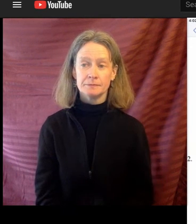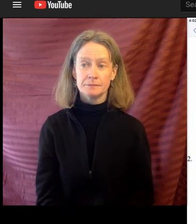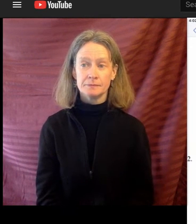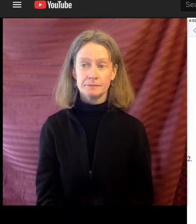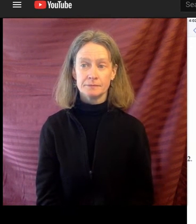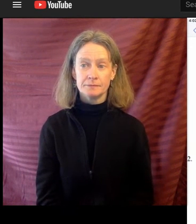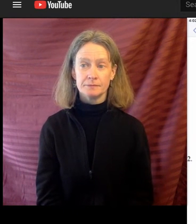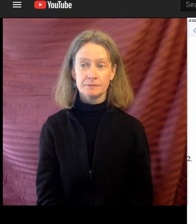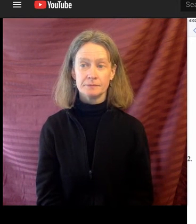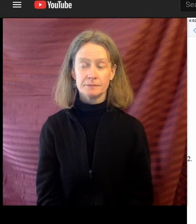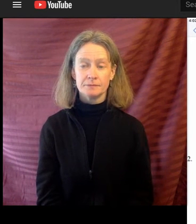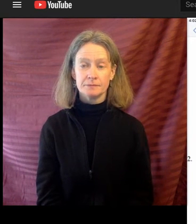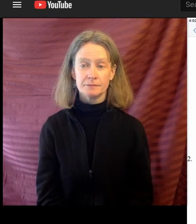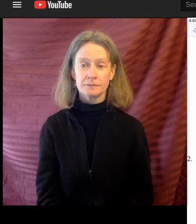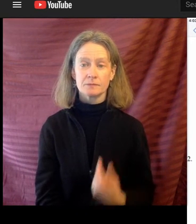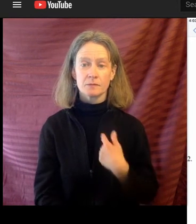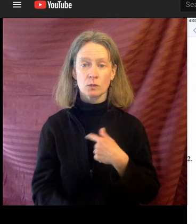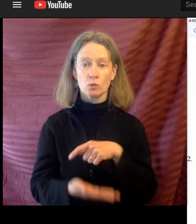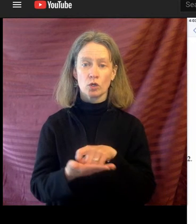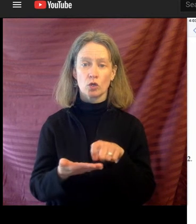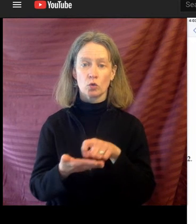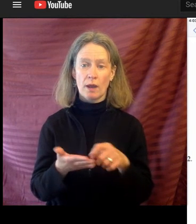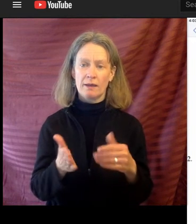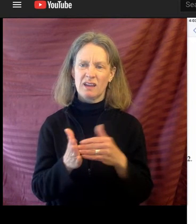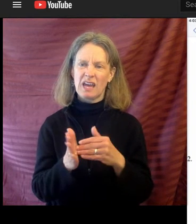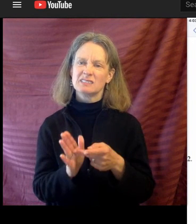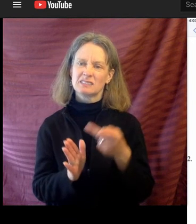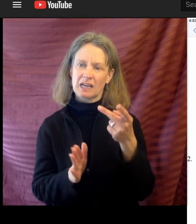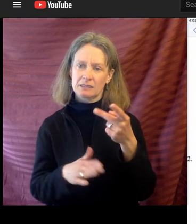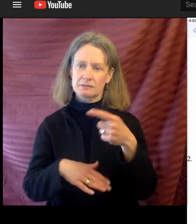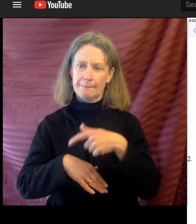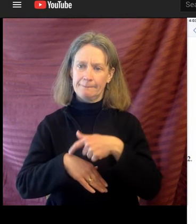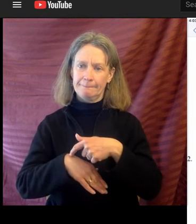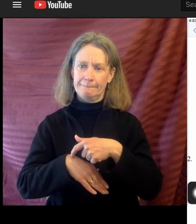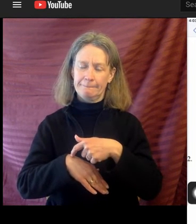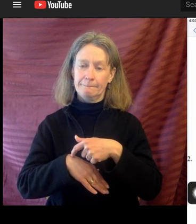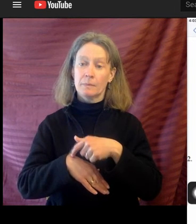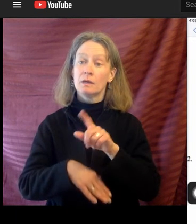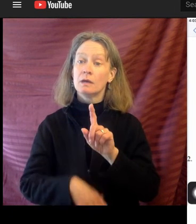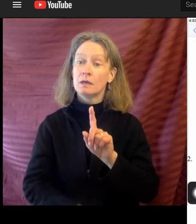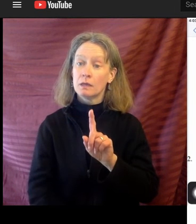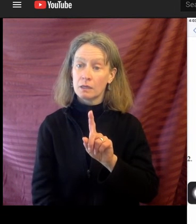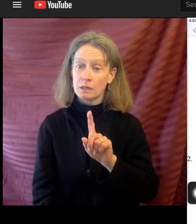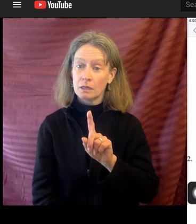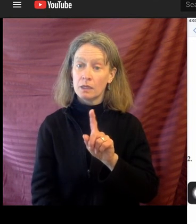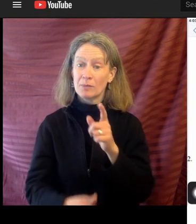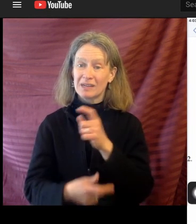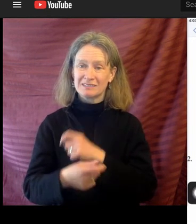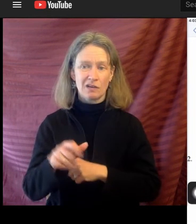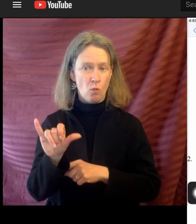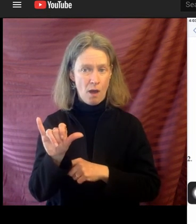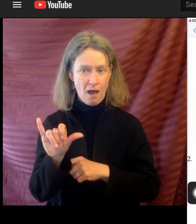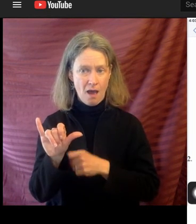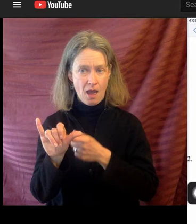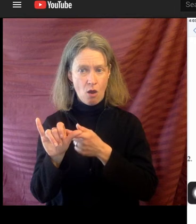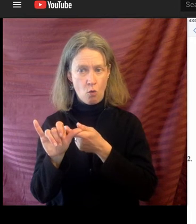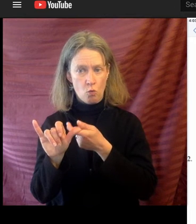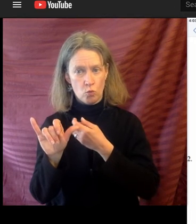we're going to rewrite it a second time, but this time instead of y, we're going to